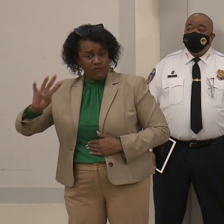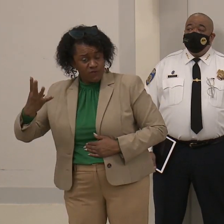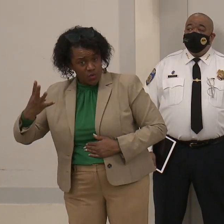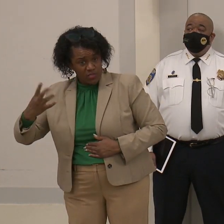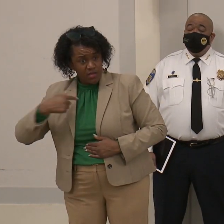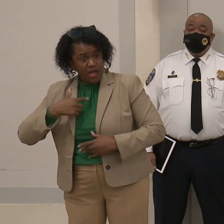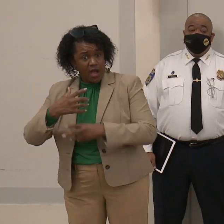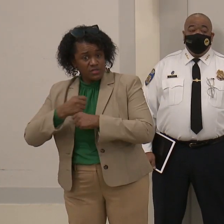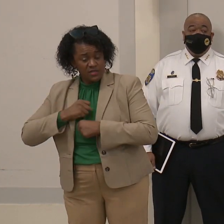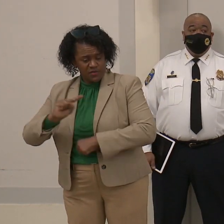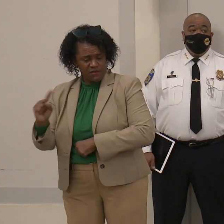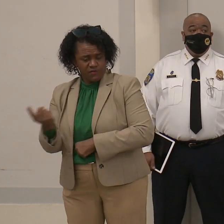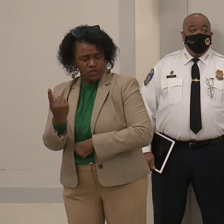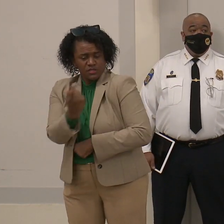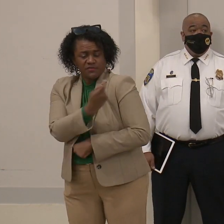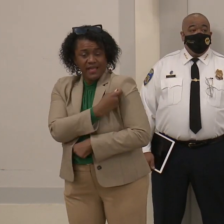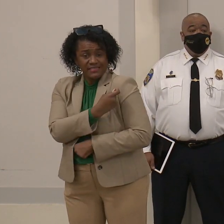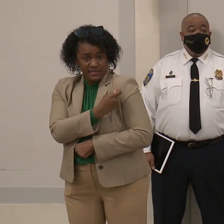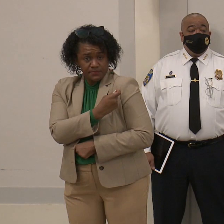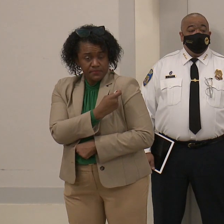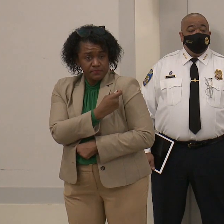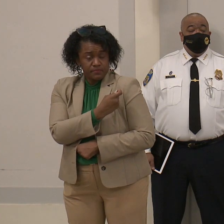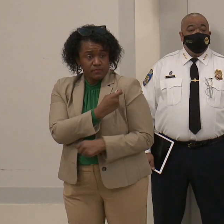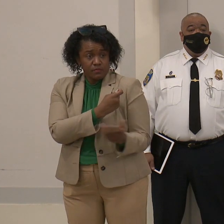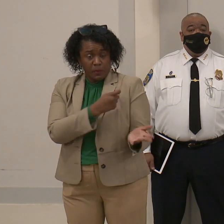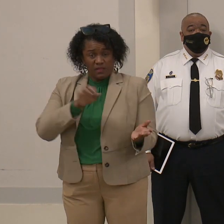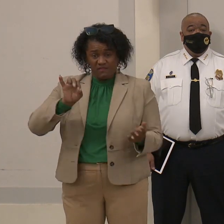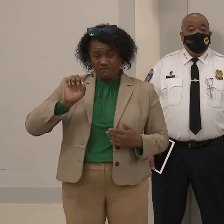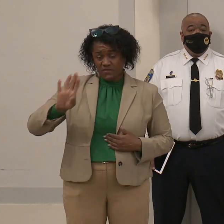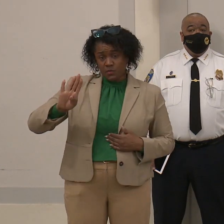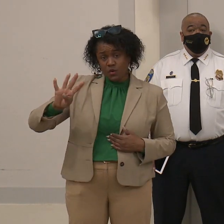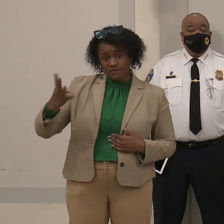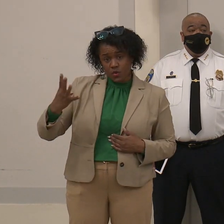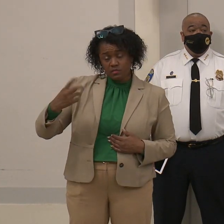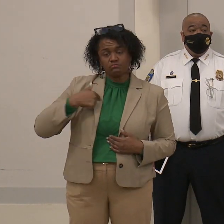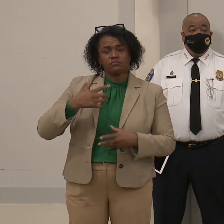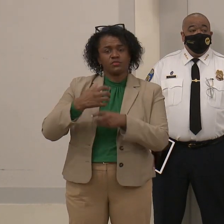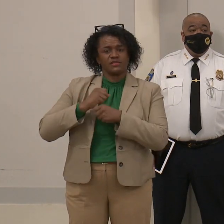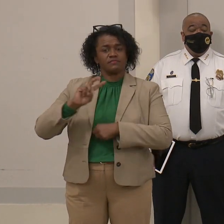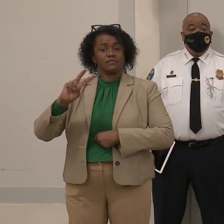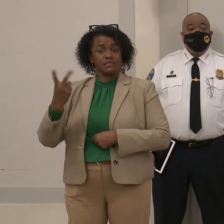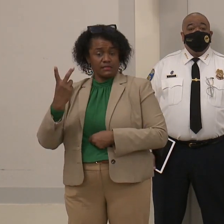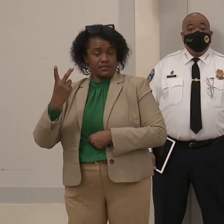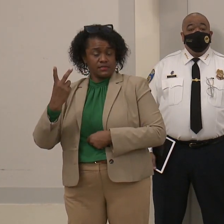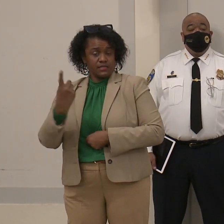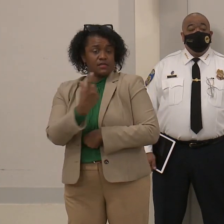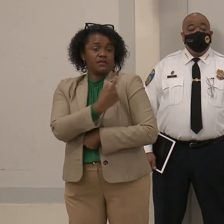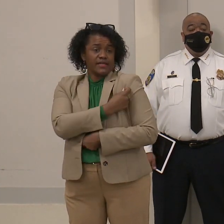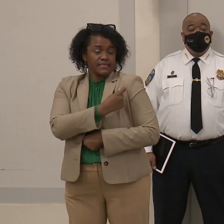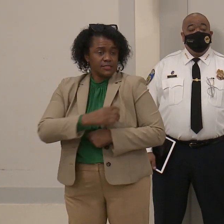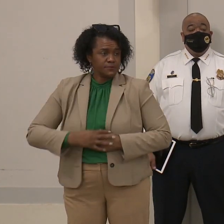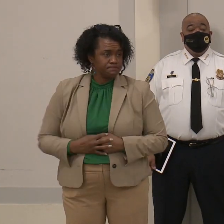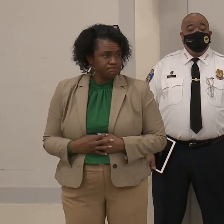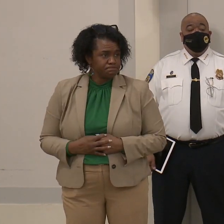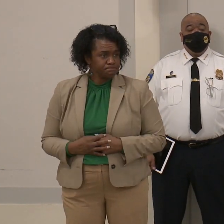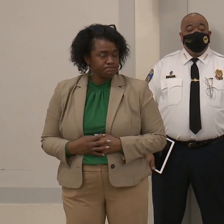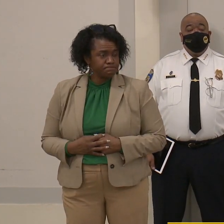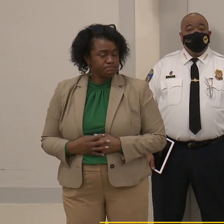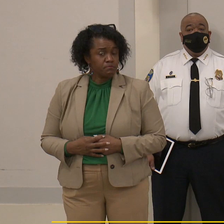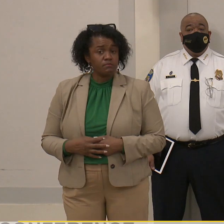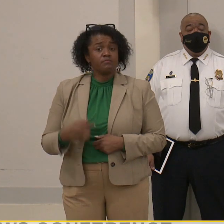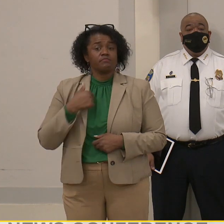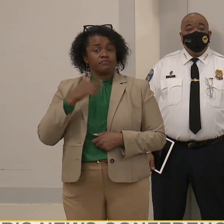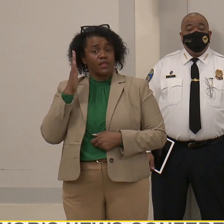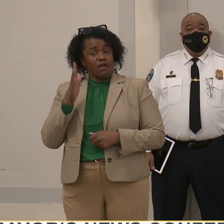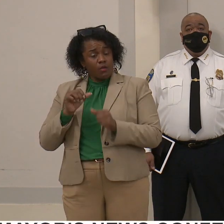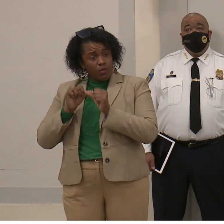I received my first vaccine, and on February 4th, I received my second part of the vaccination. And I